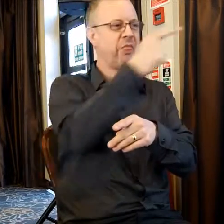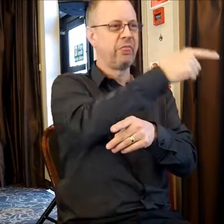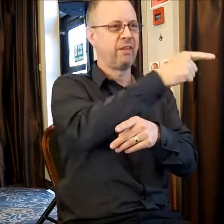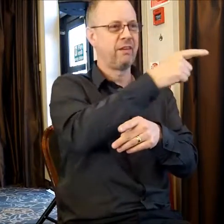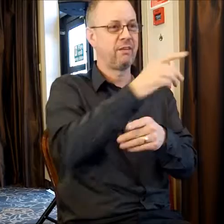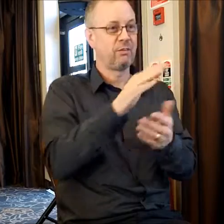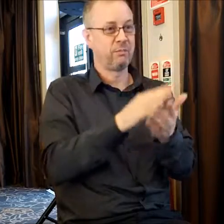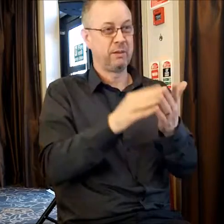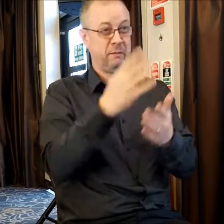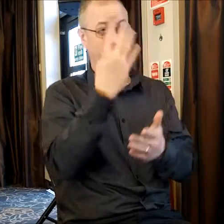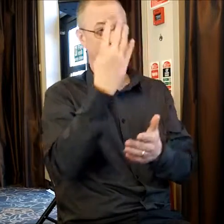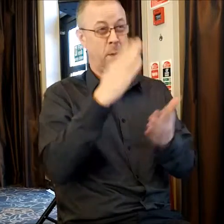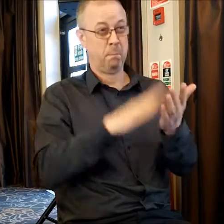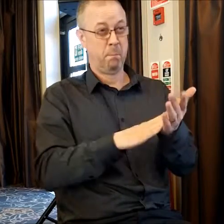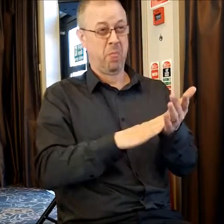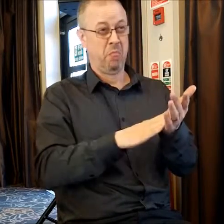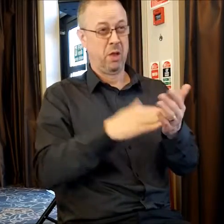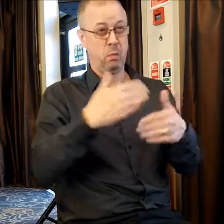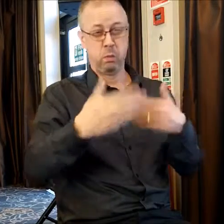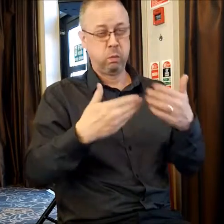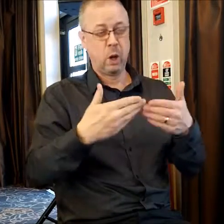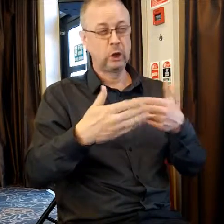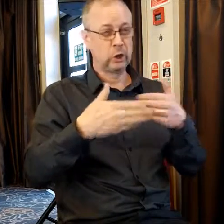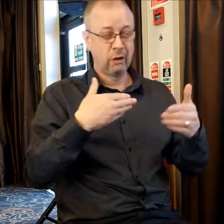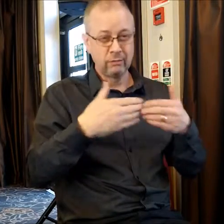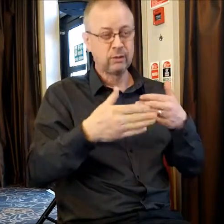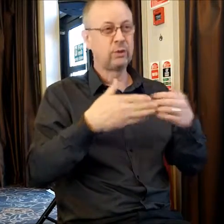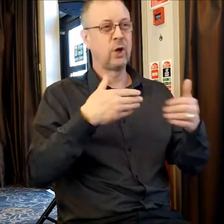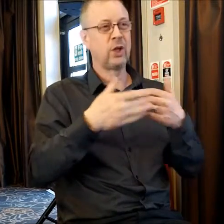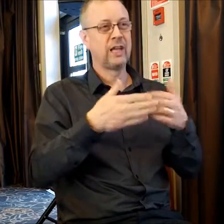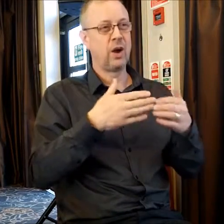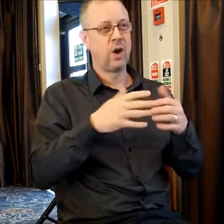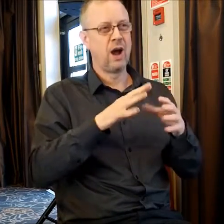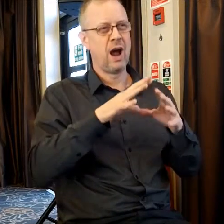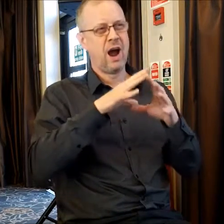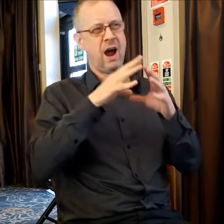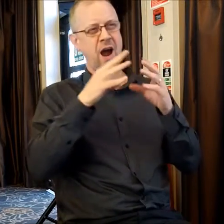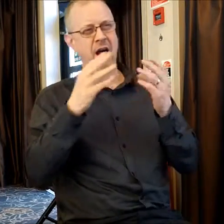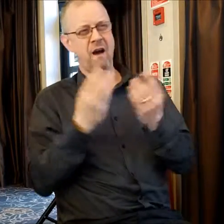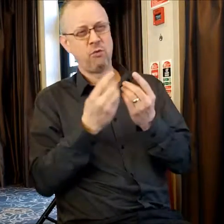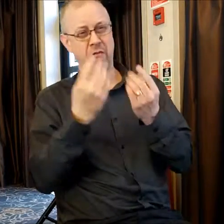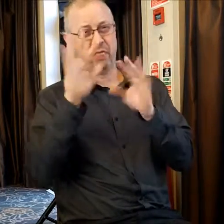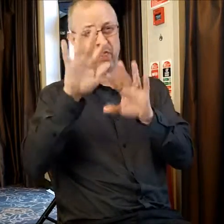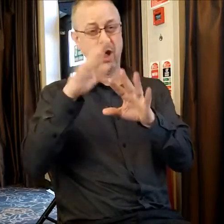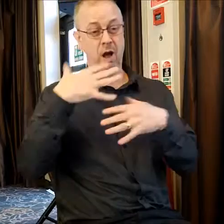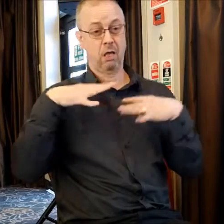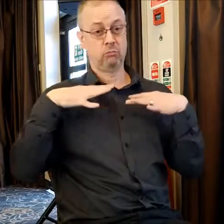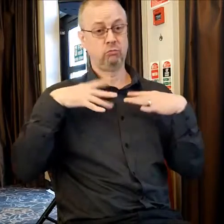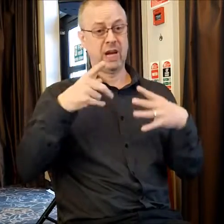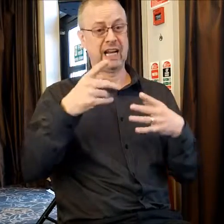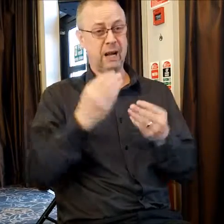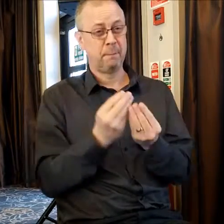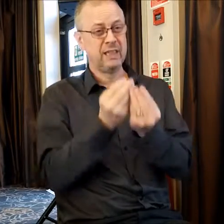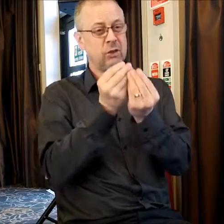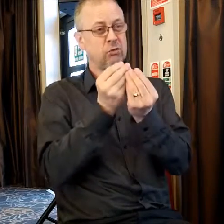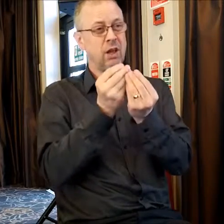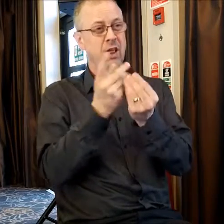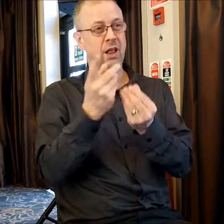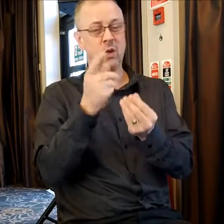rudimentary diagram of what we did. All the stock that was at the site was a write-off, that couldn't have been taken back. There was some that had